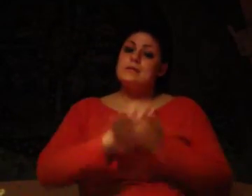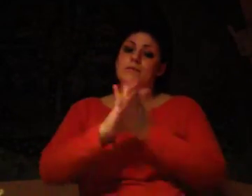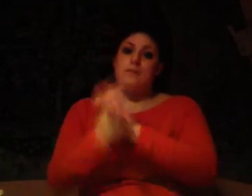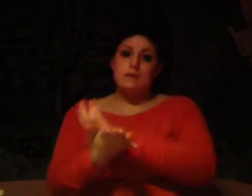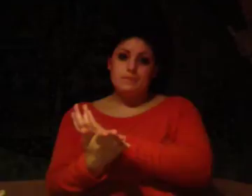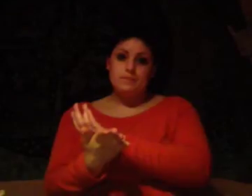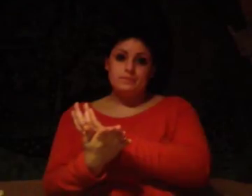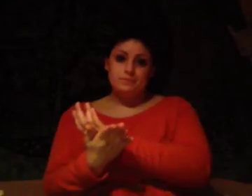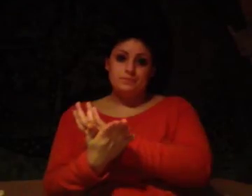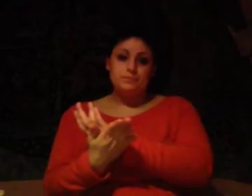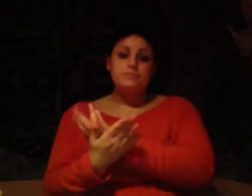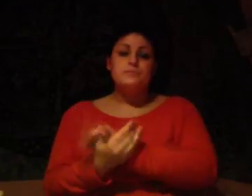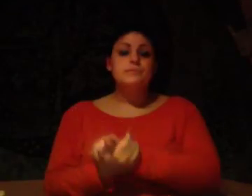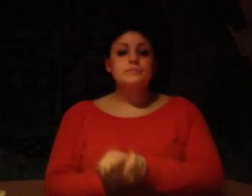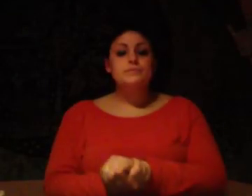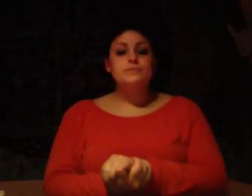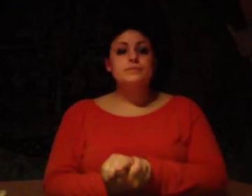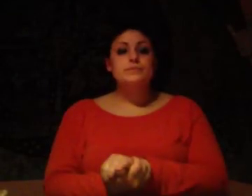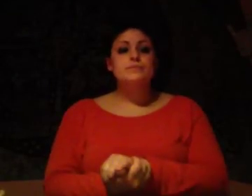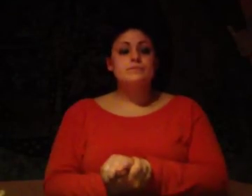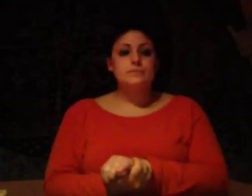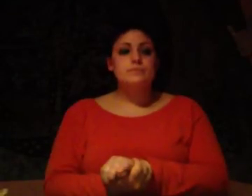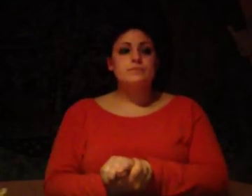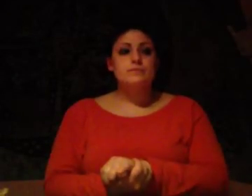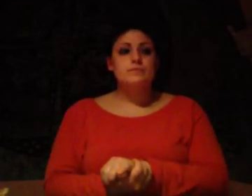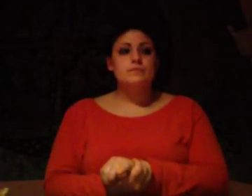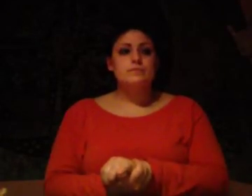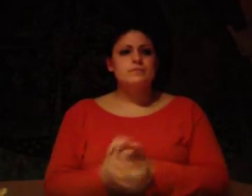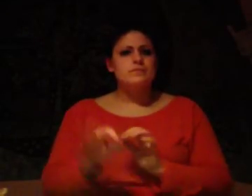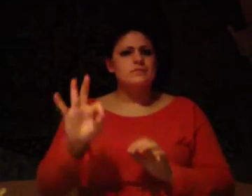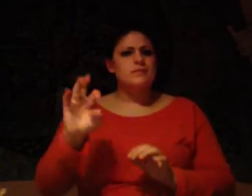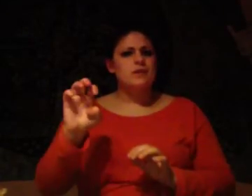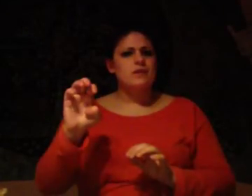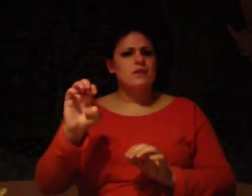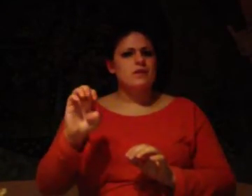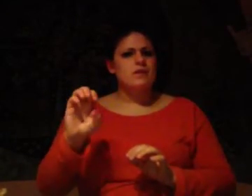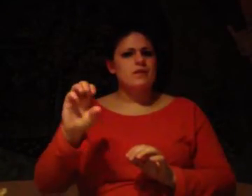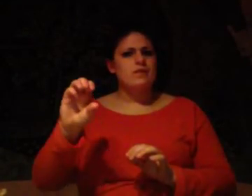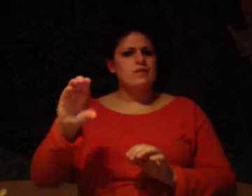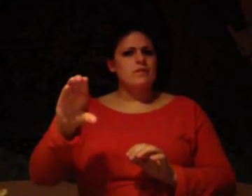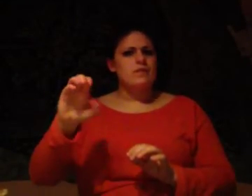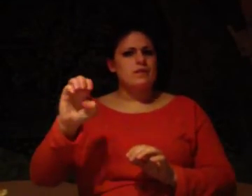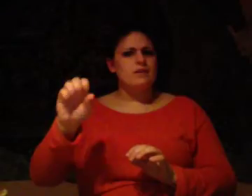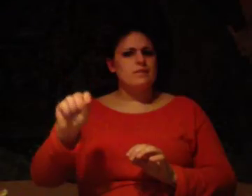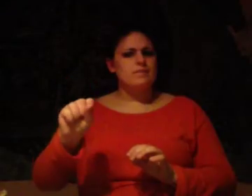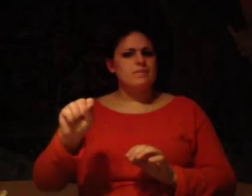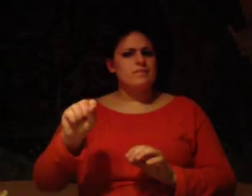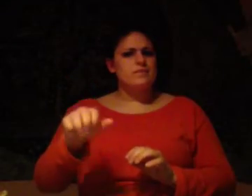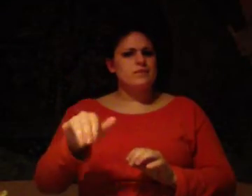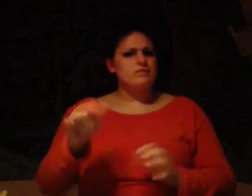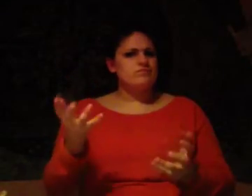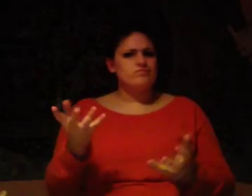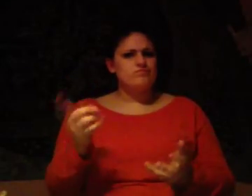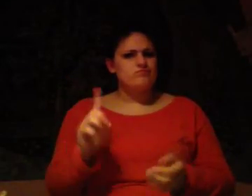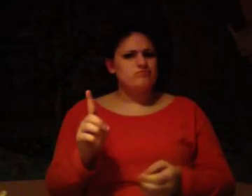is in contact relatively closely with the walls of your large intestine. Your large intestine is going to do a couple of things. Primarily, it's